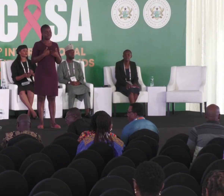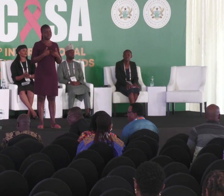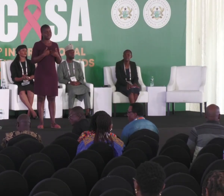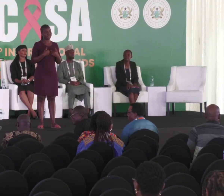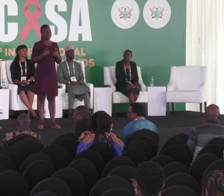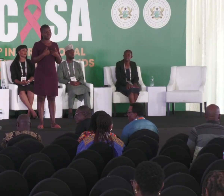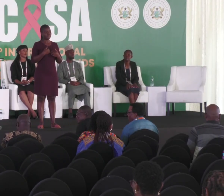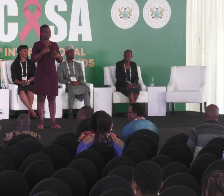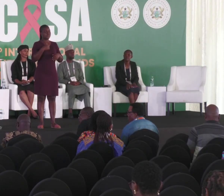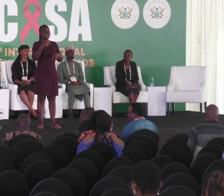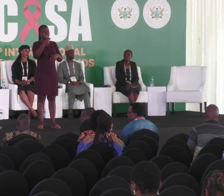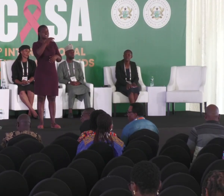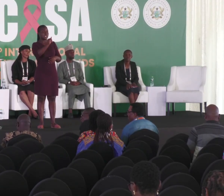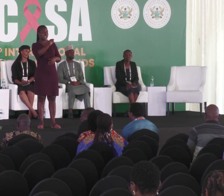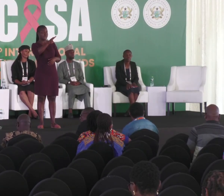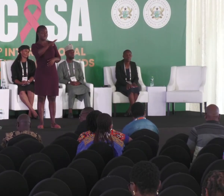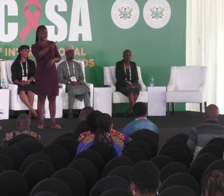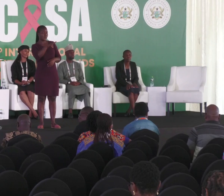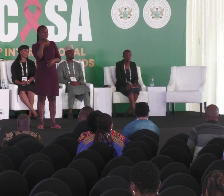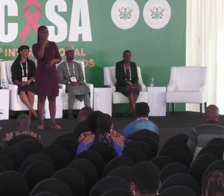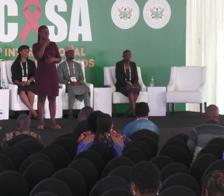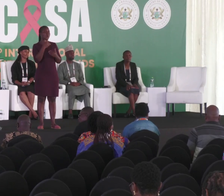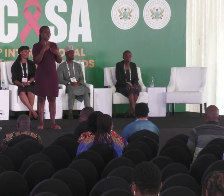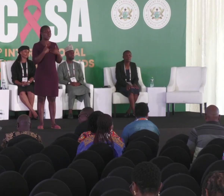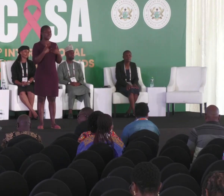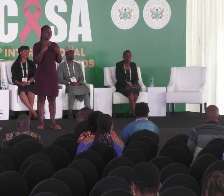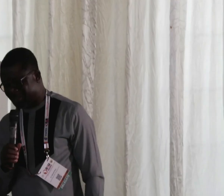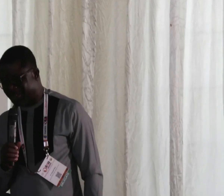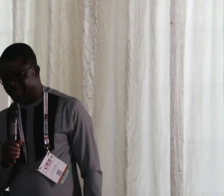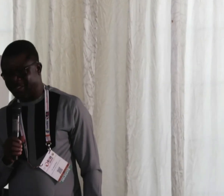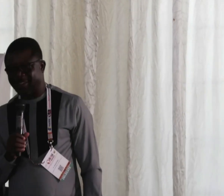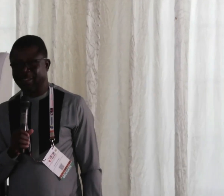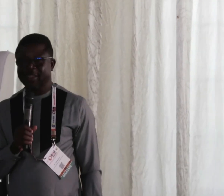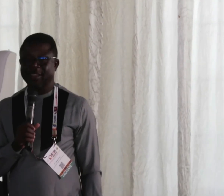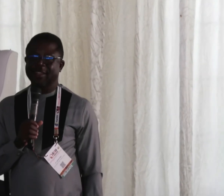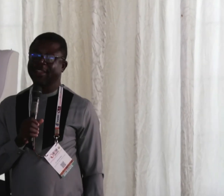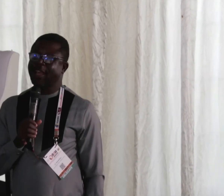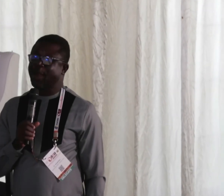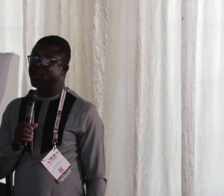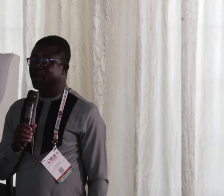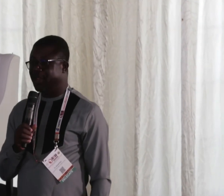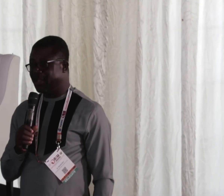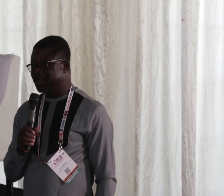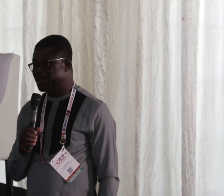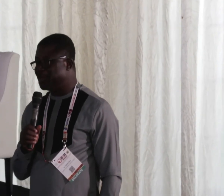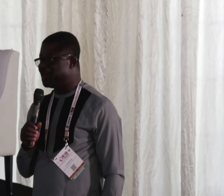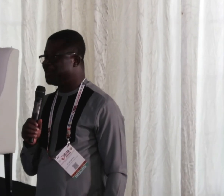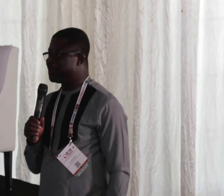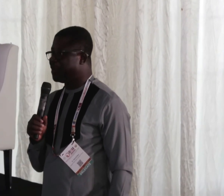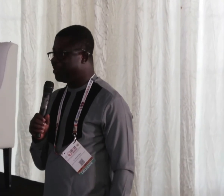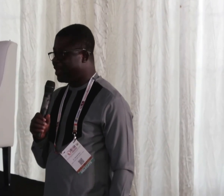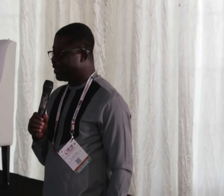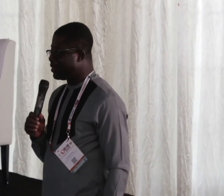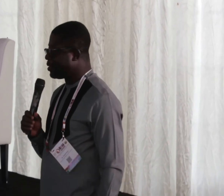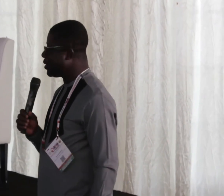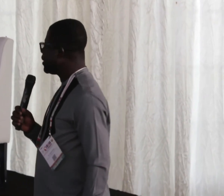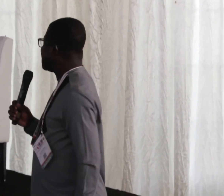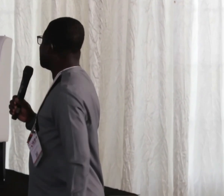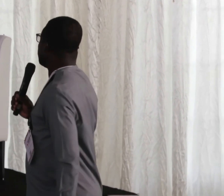PLHIV, who have supportive partners, they are willing to